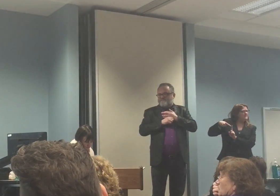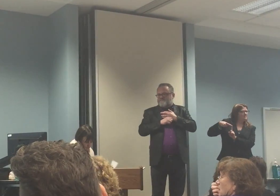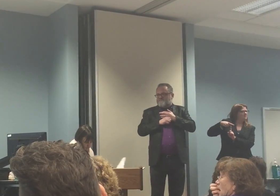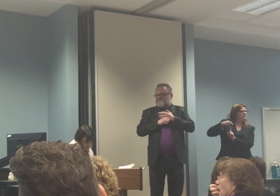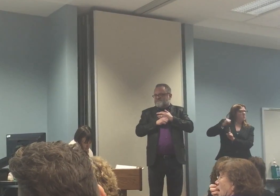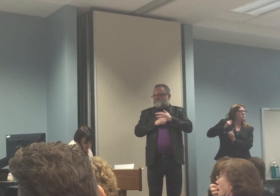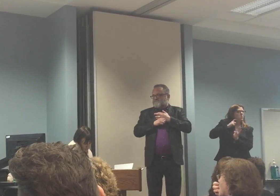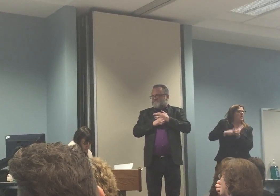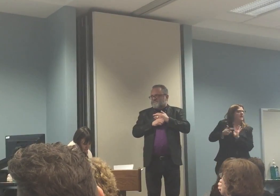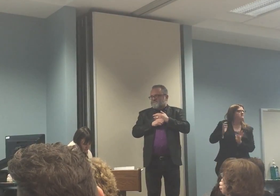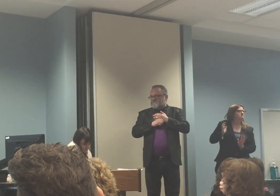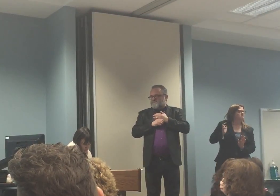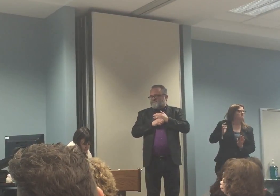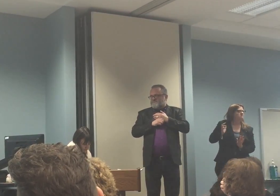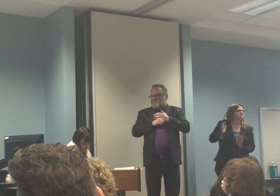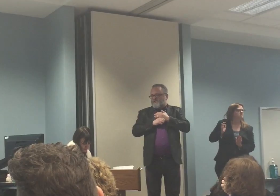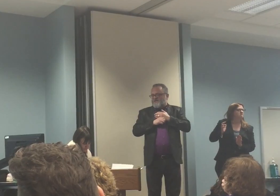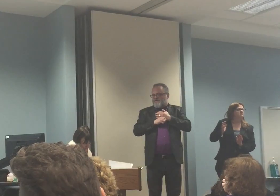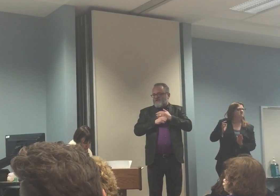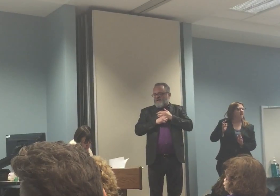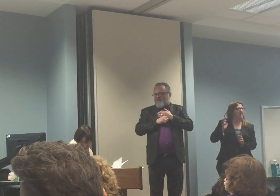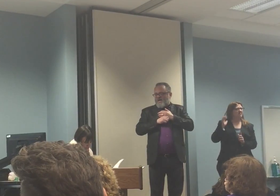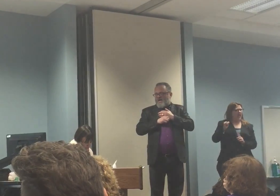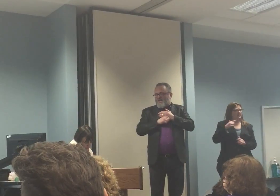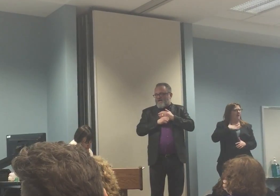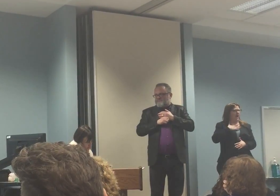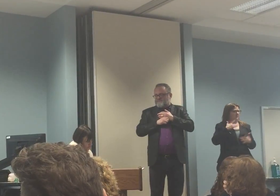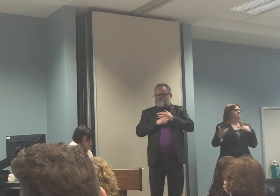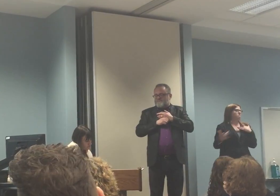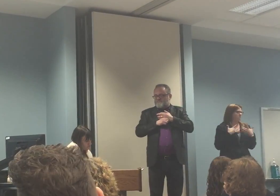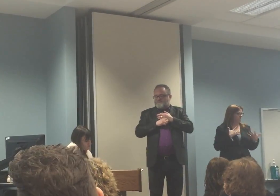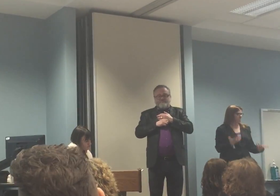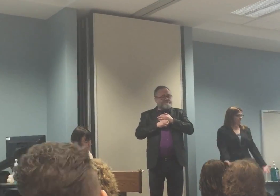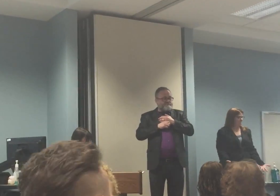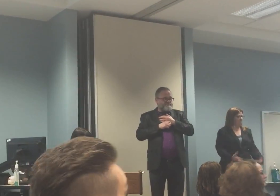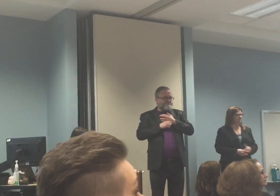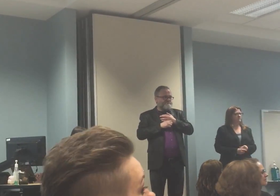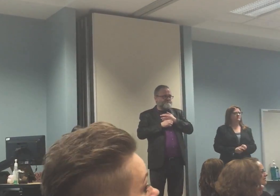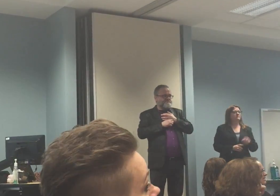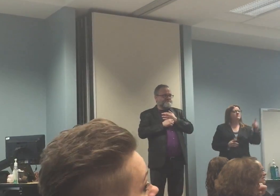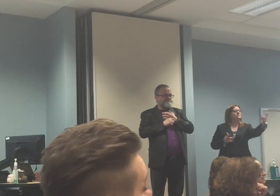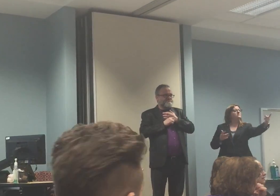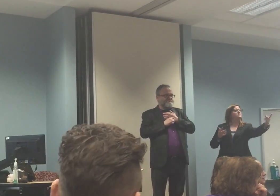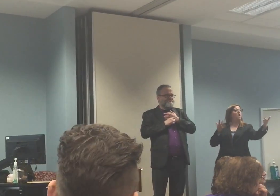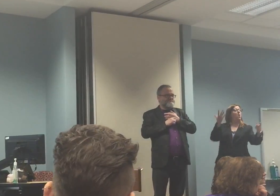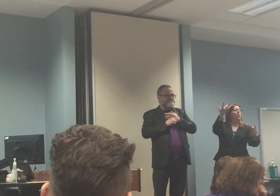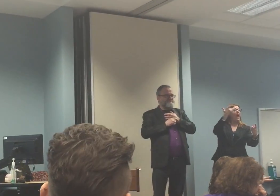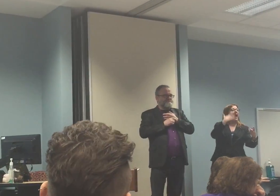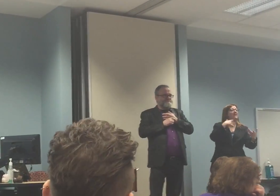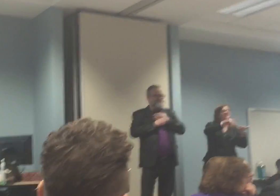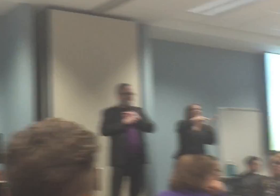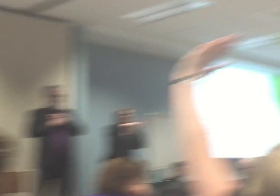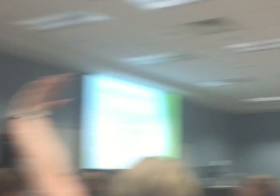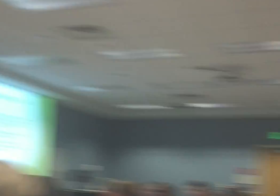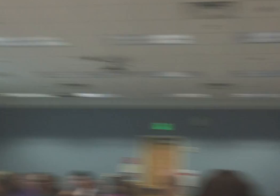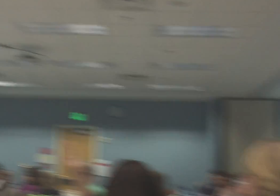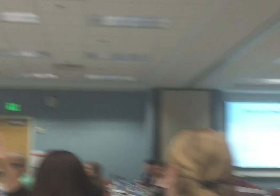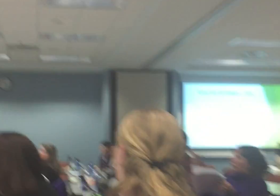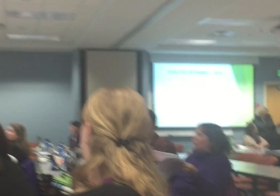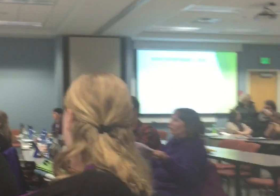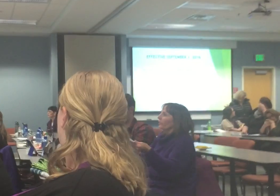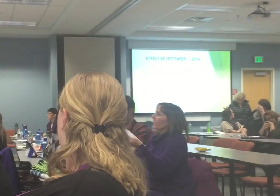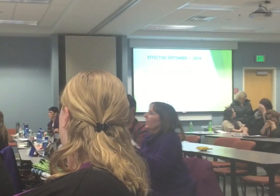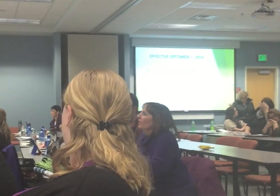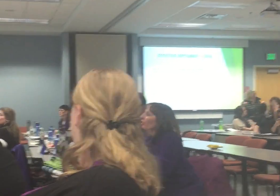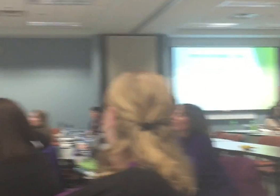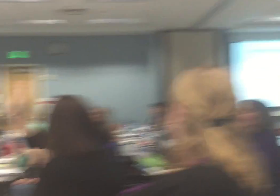going to recognize it. And that's our concern. And why have the definition under the